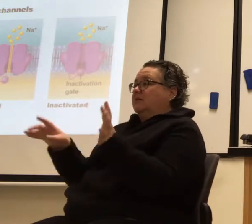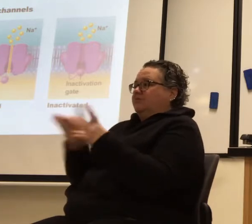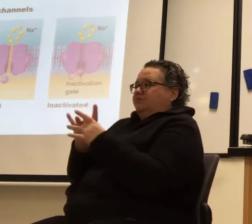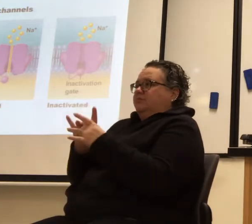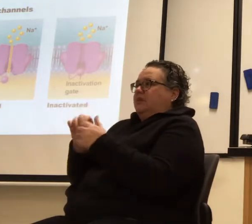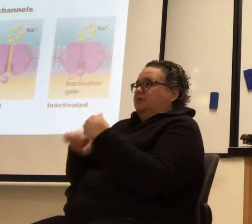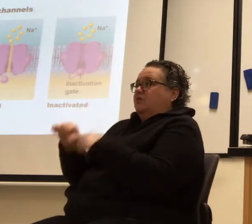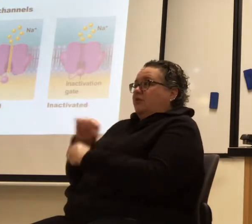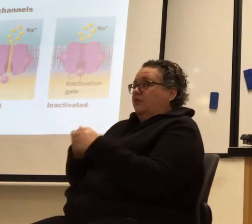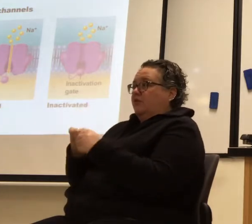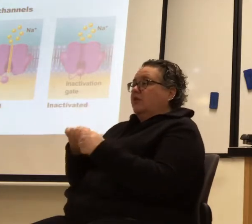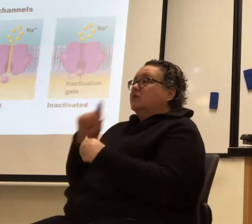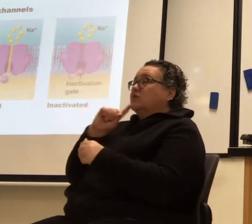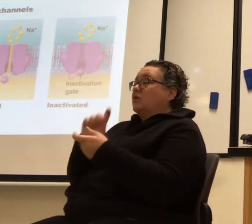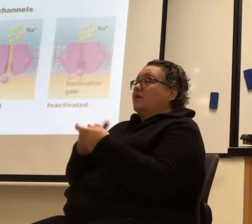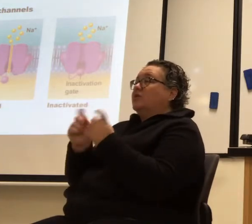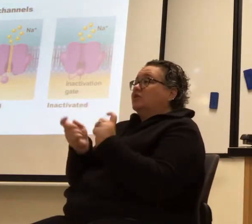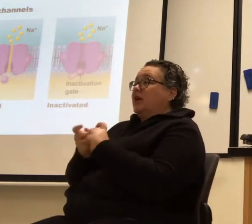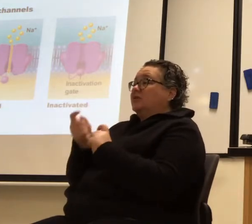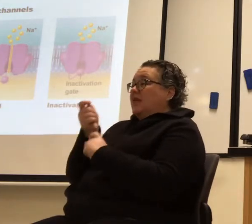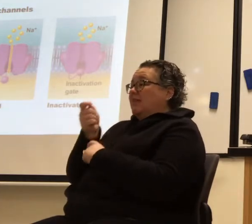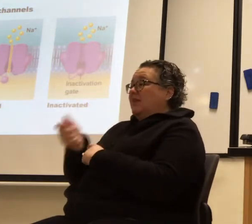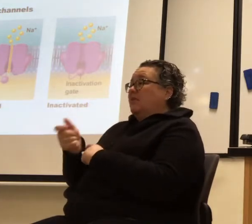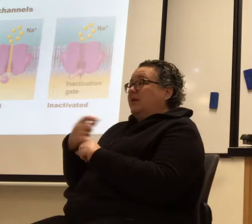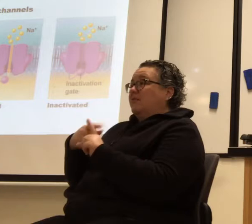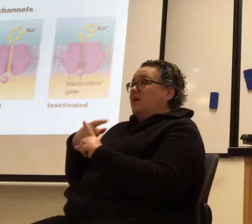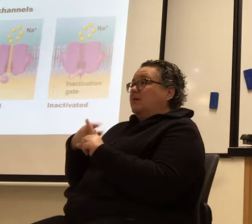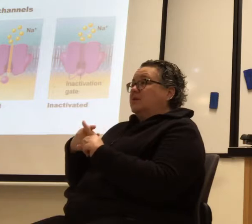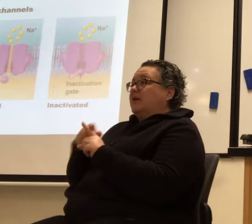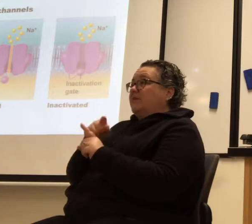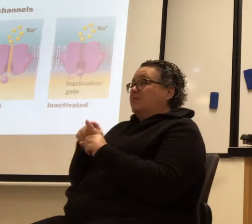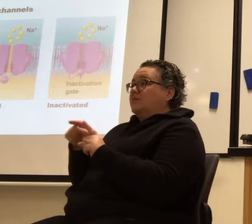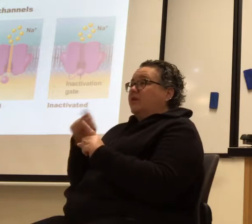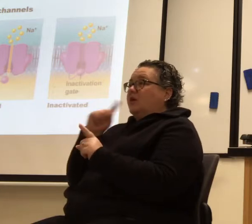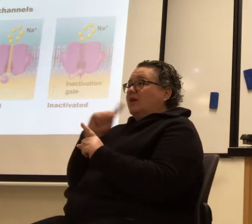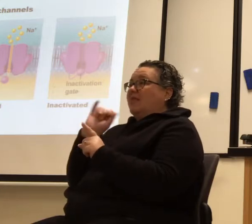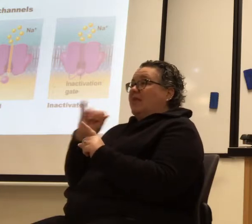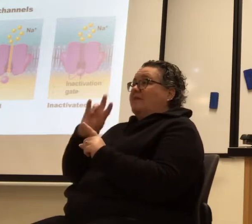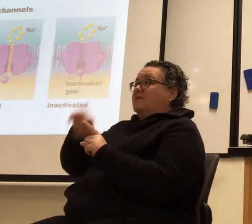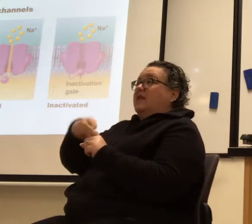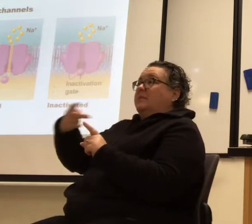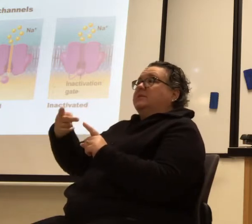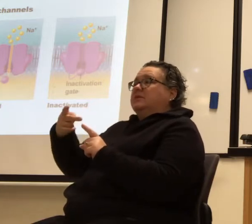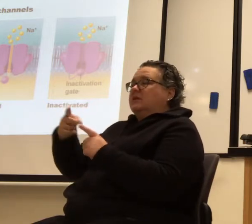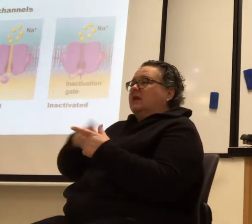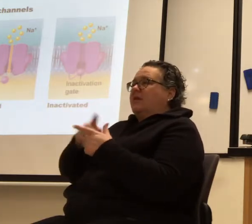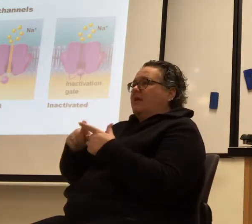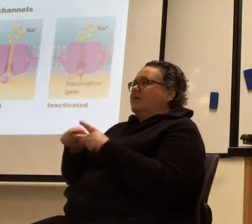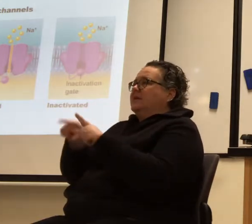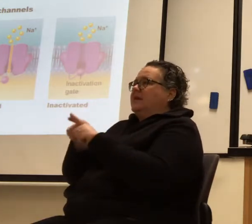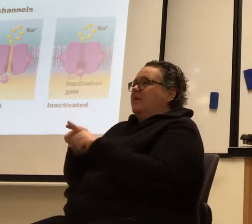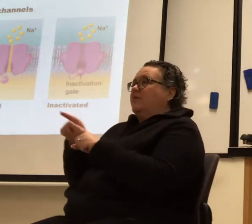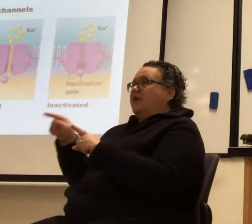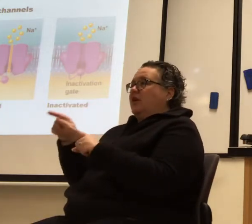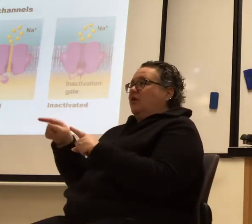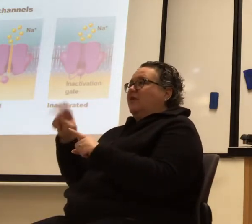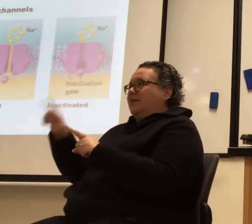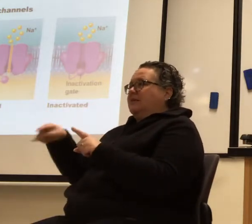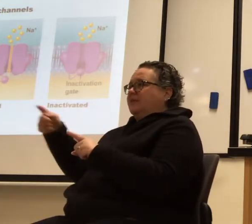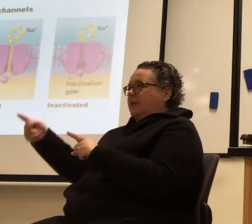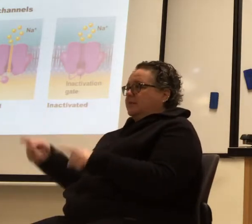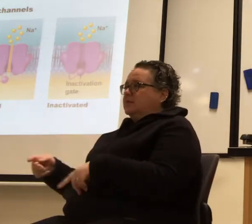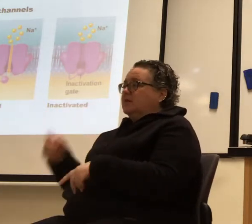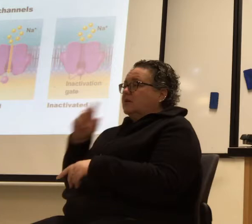But when you get a change in voltage, this little bit of positive charge comes over here. This flips. Does the same thing on this side. This